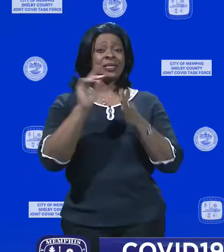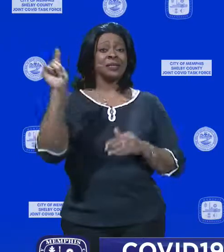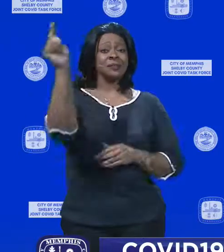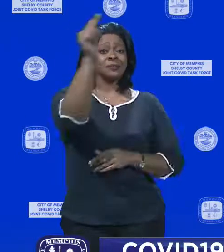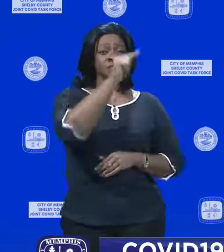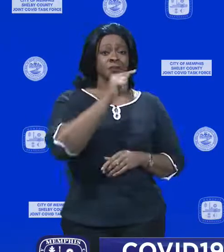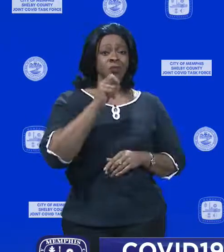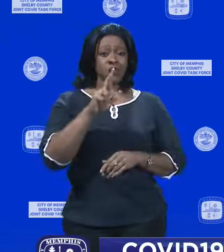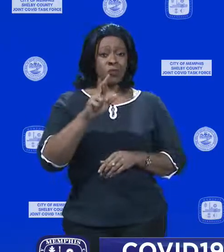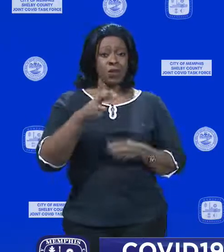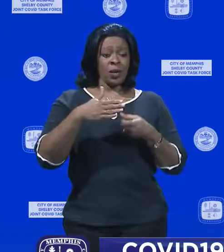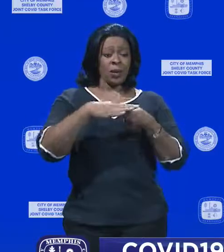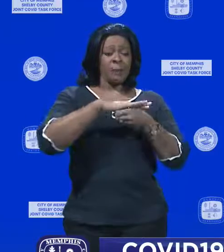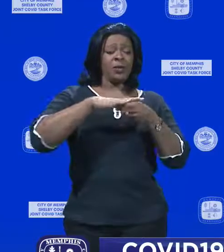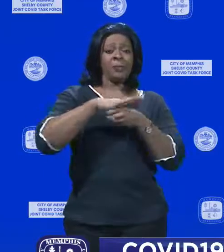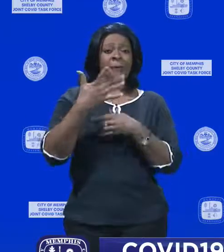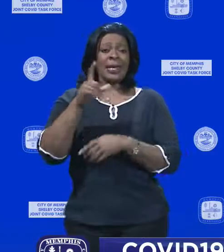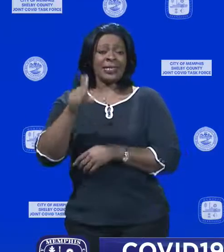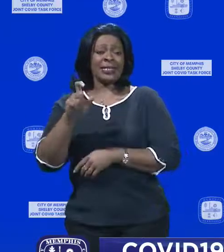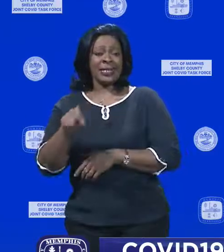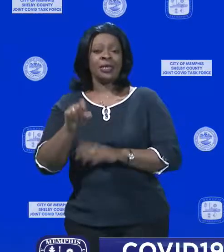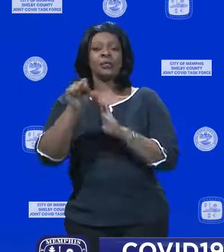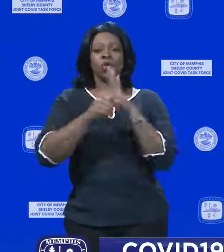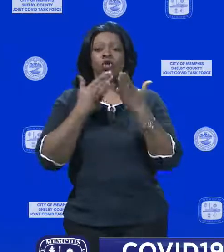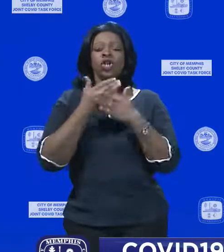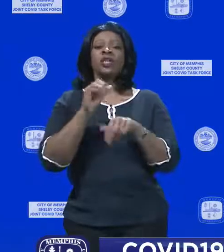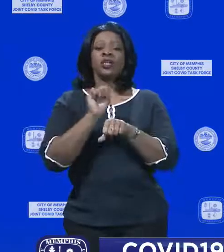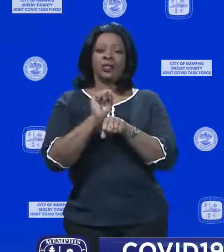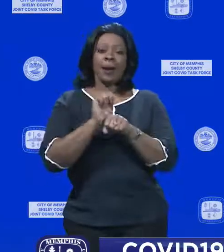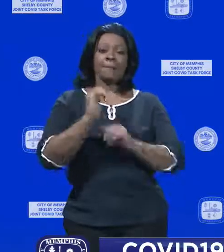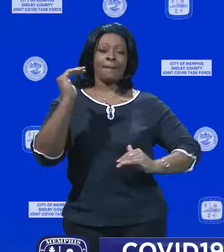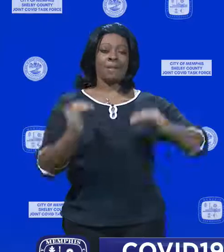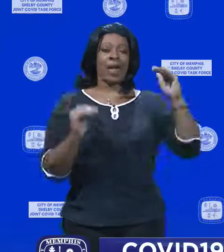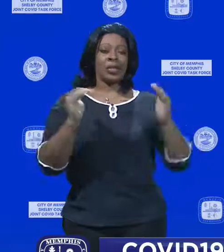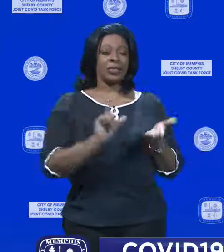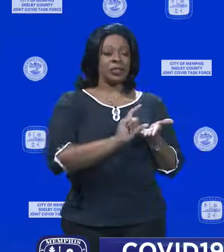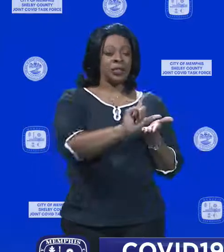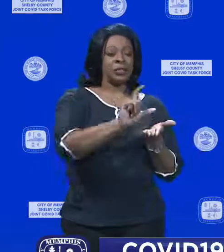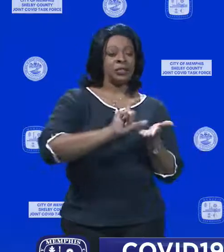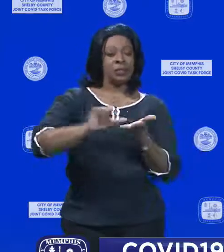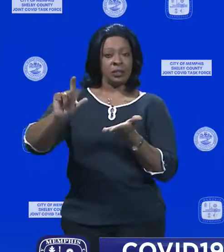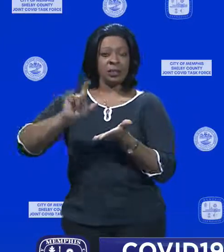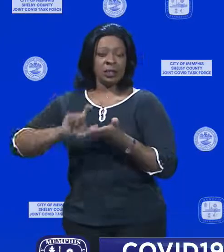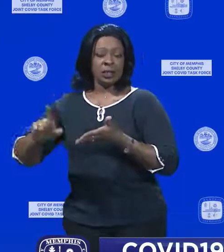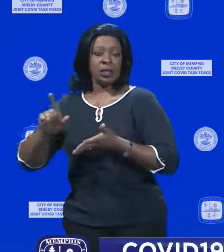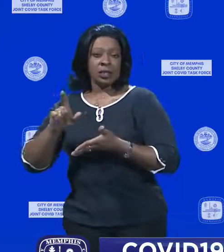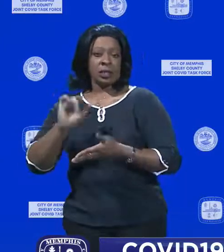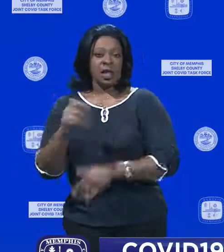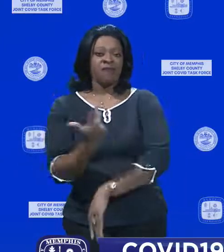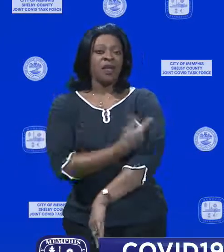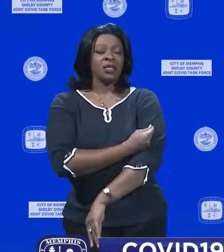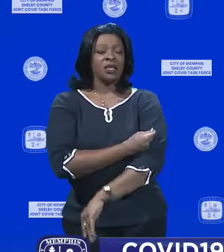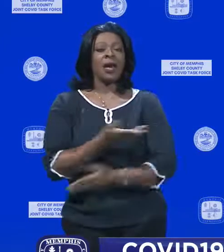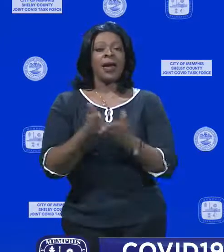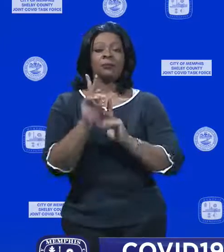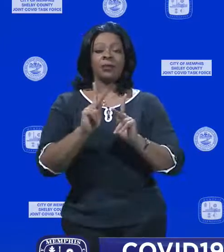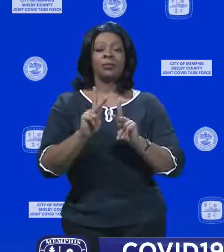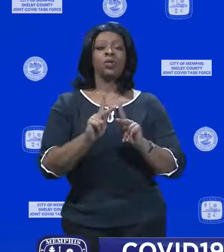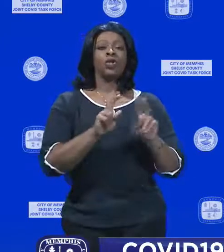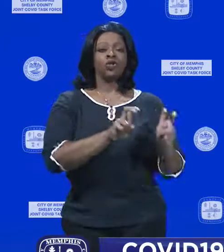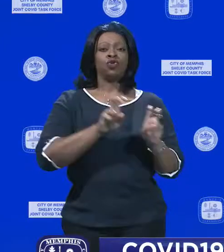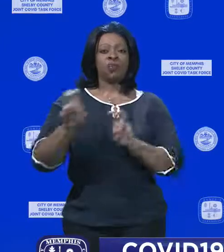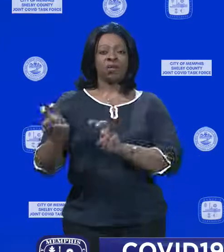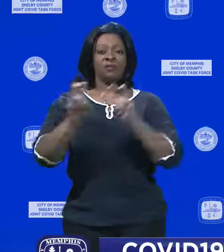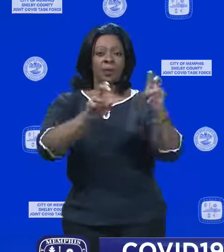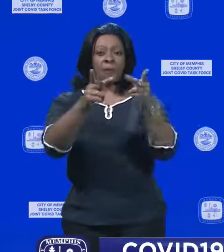or municipalities may need it, the state is doing a good job of balancing that inventory. And so they're asking people to transfer it from place